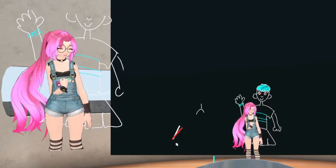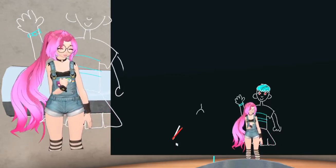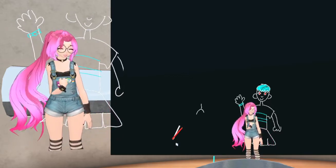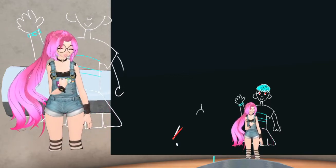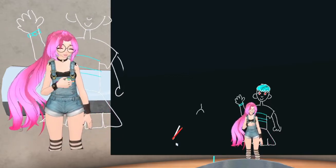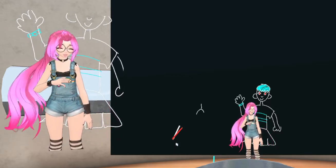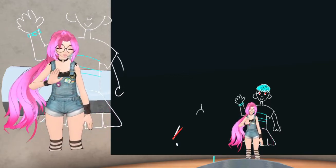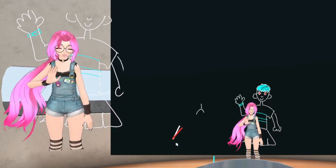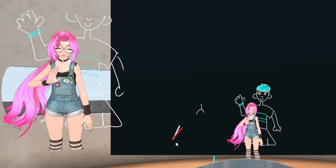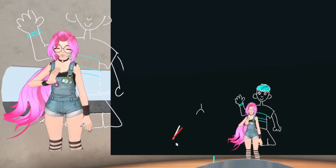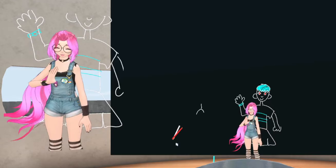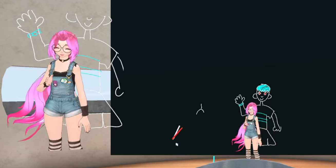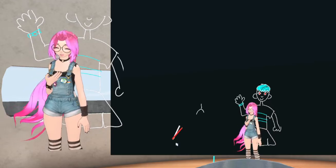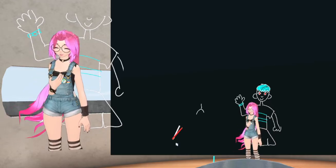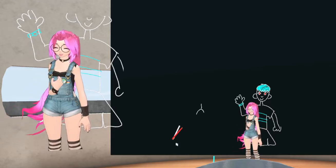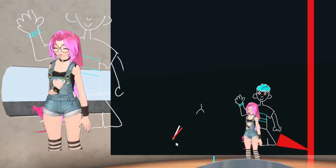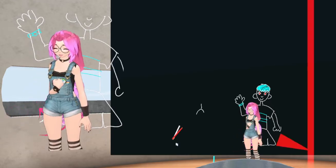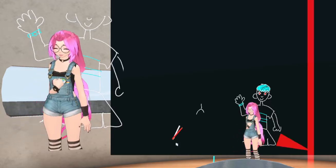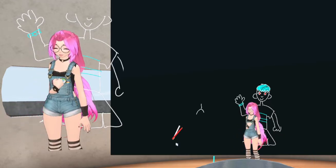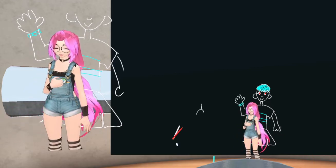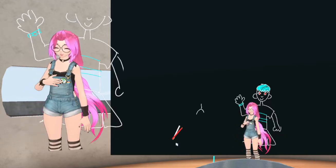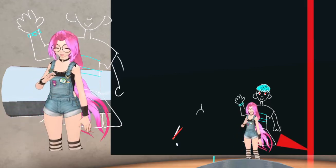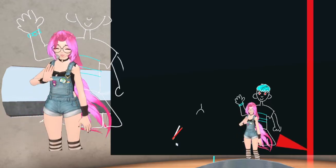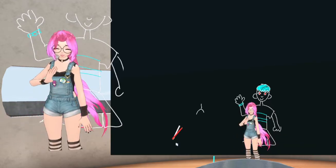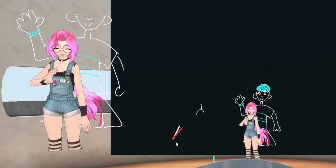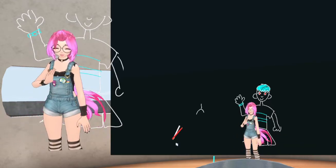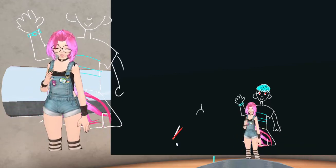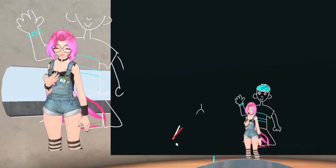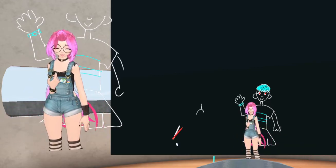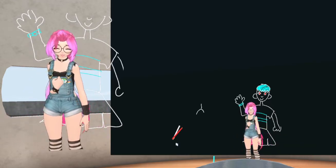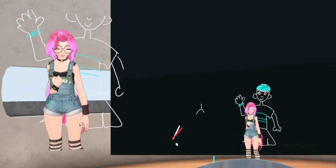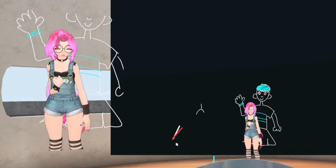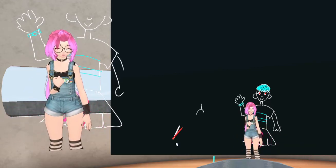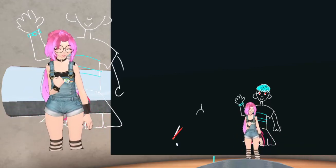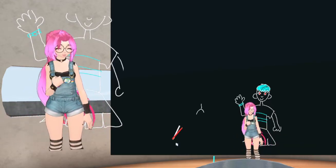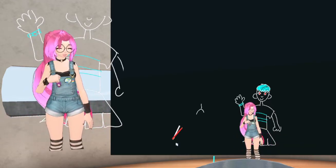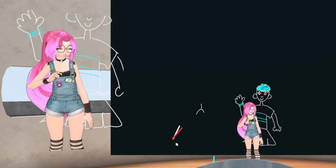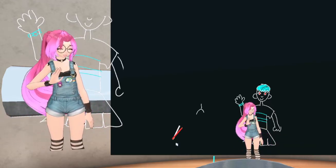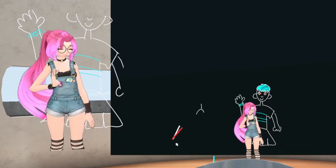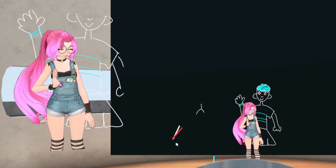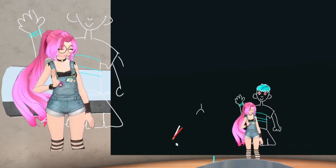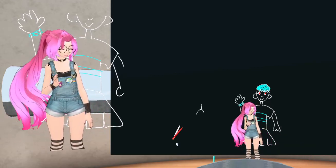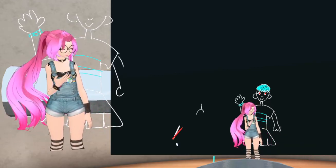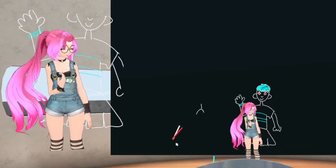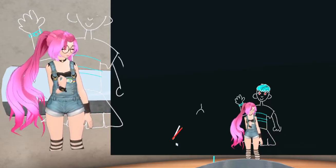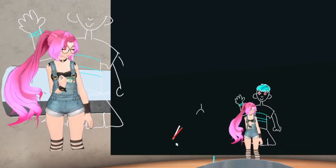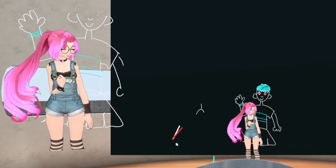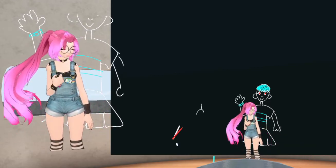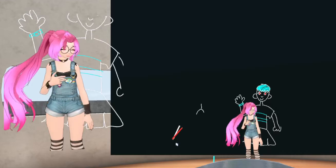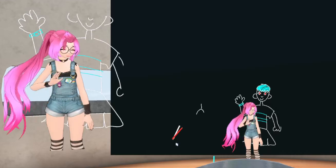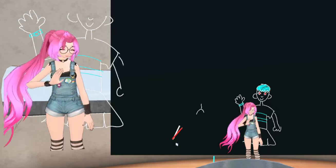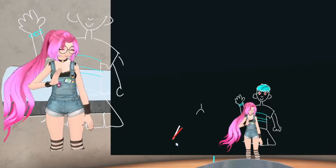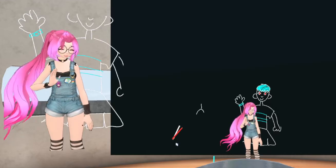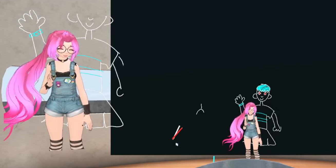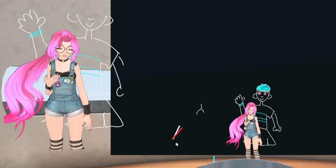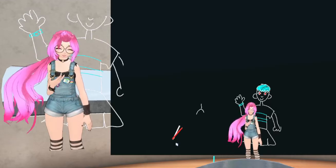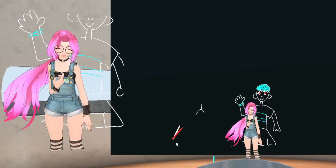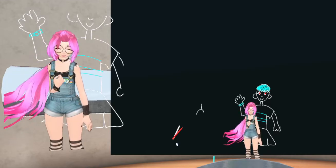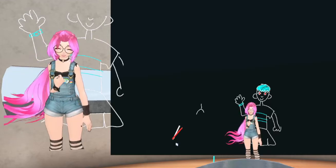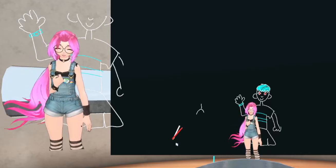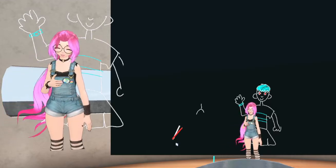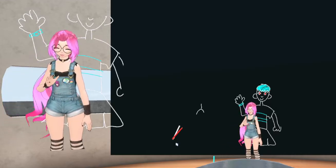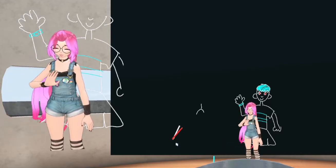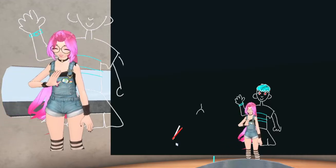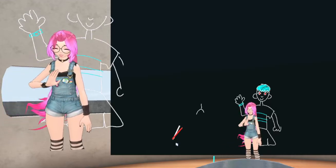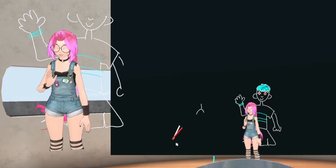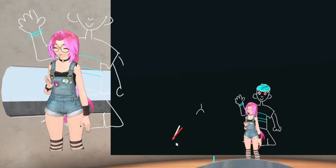hand movement on your heart, because your heart is beautiful, and you're letting your true beautiful heart shine. Yeah, so trans is